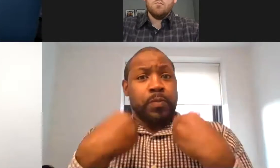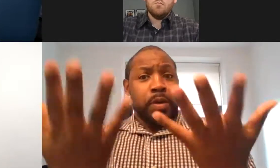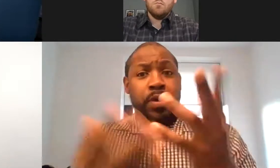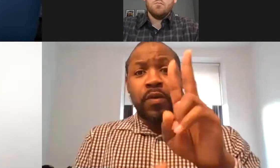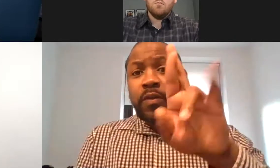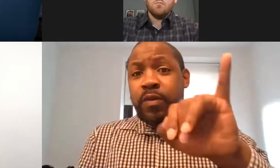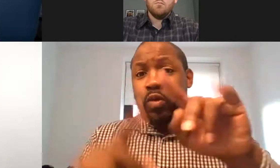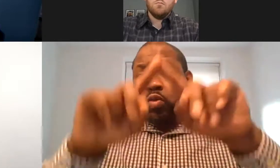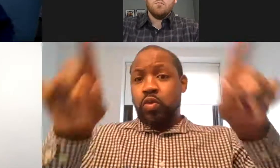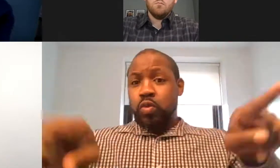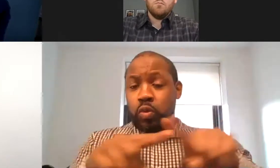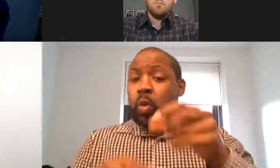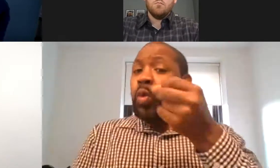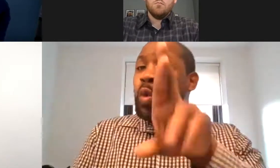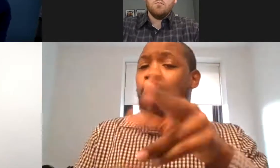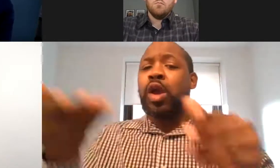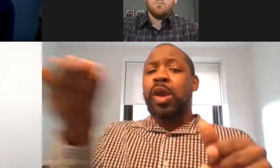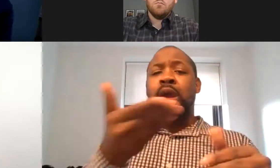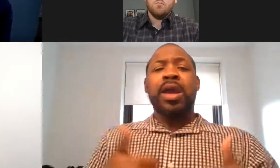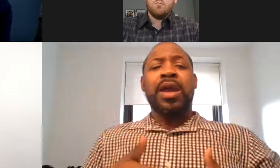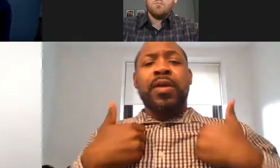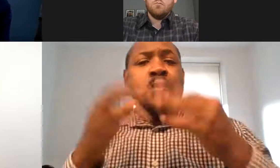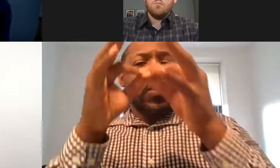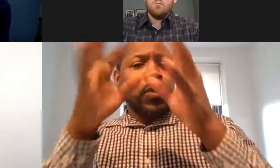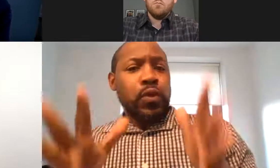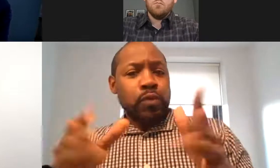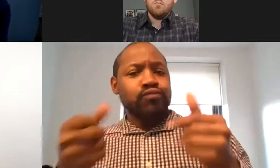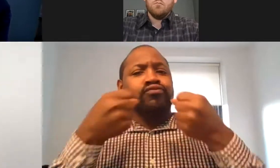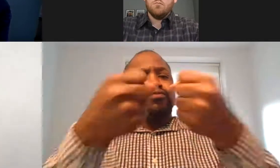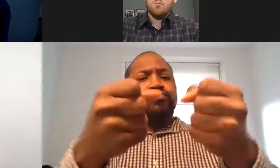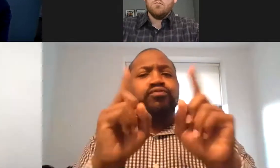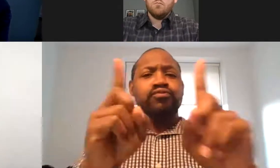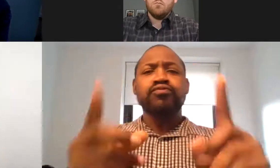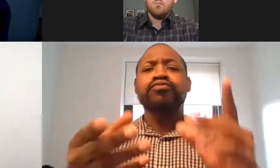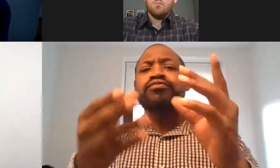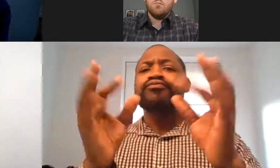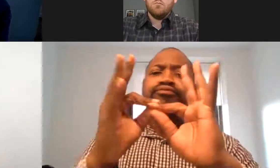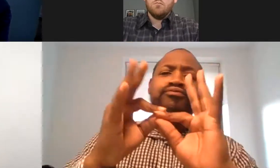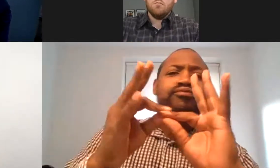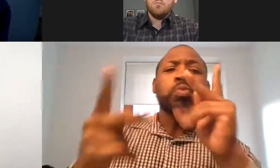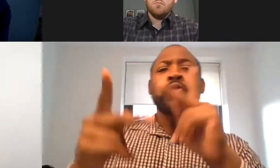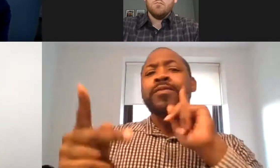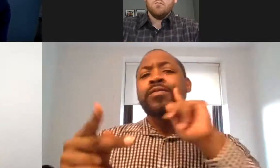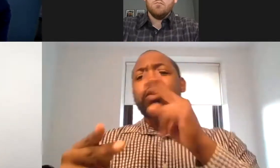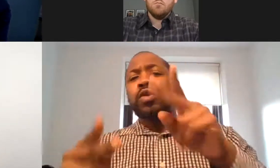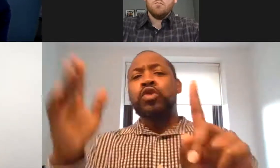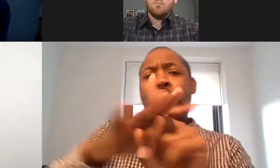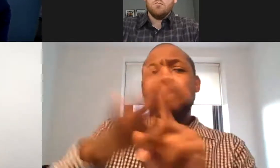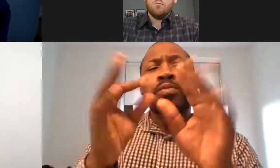I've been having meetings with the Department of Rhode Island, Department of Health, to see if we can make arrangements for interpreters to be there, so that when